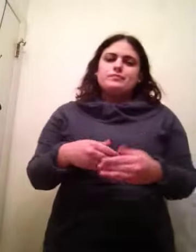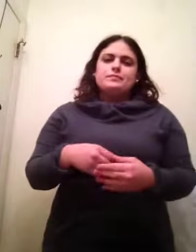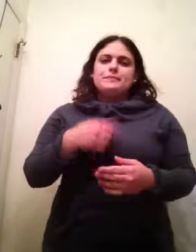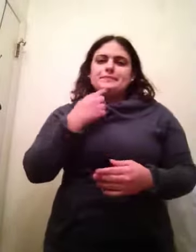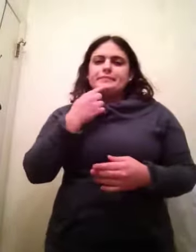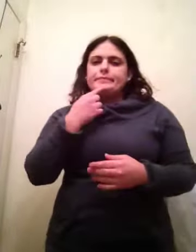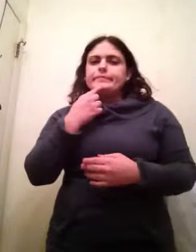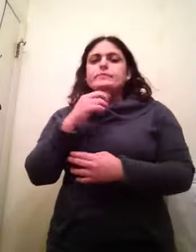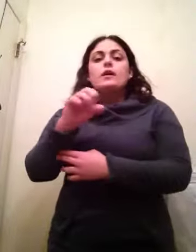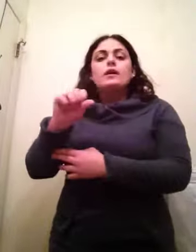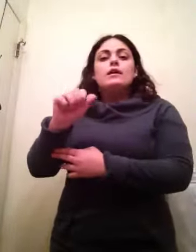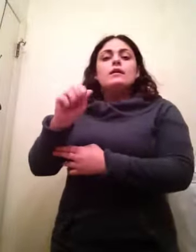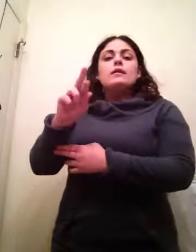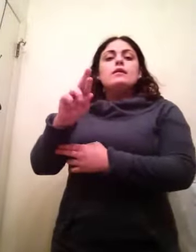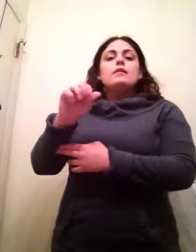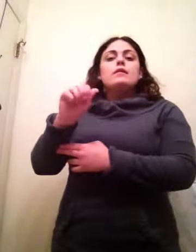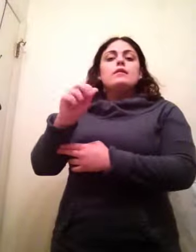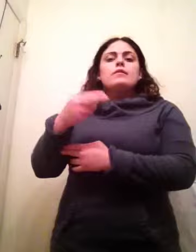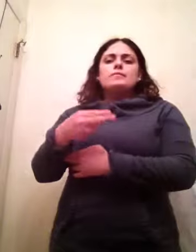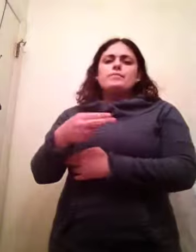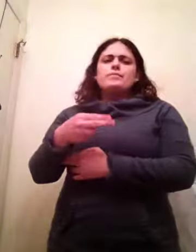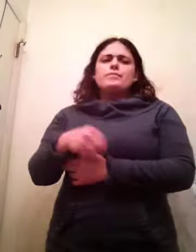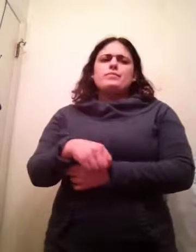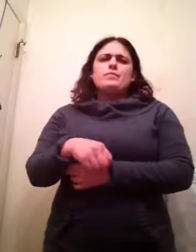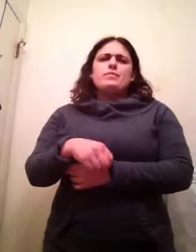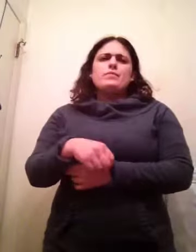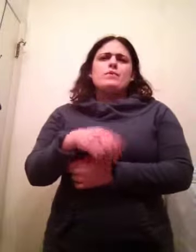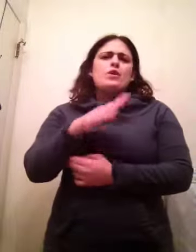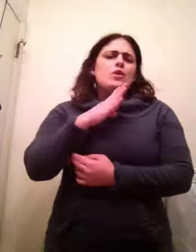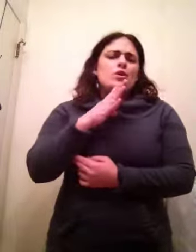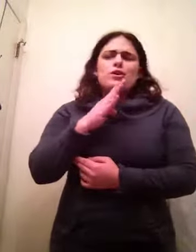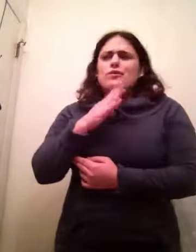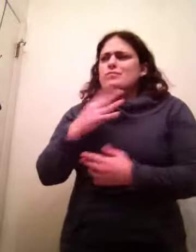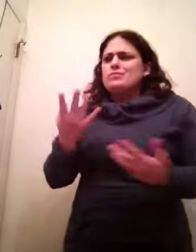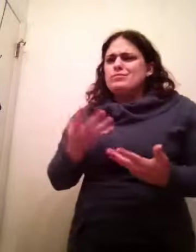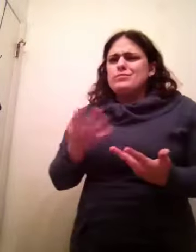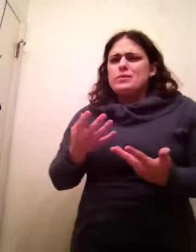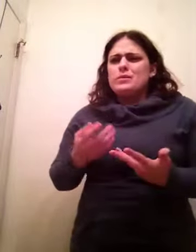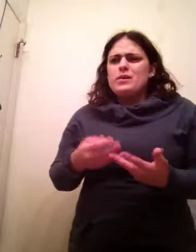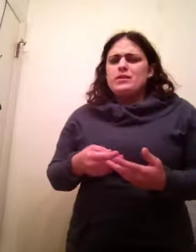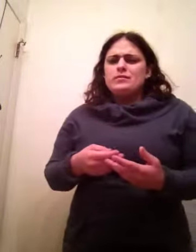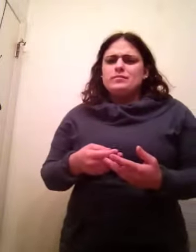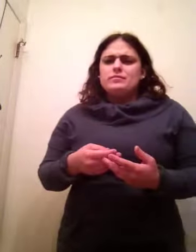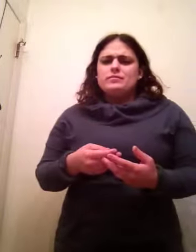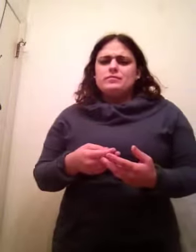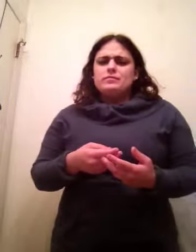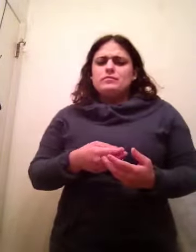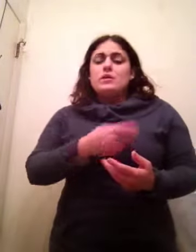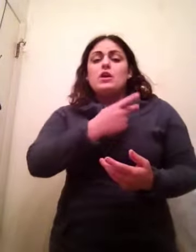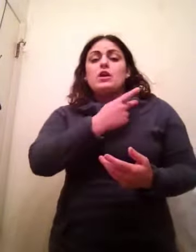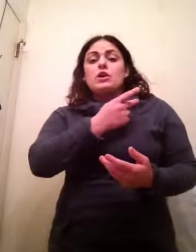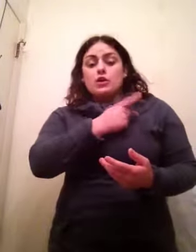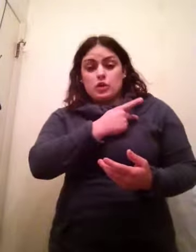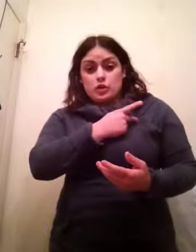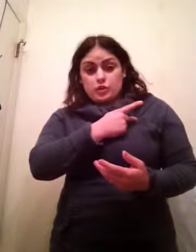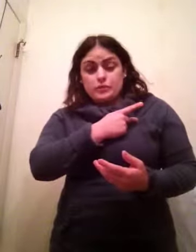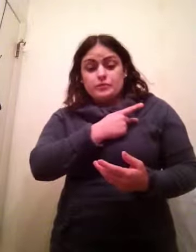We talked about something else, though. Kurt? It has the Erie Canal. Erie Canal. So it had canals. What else